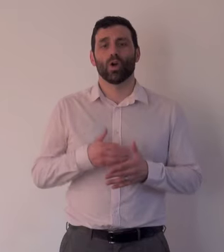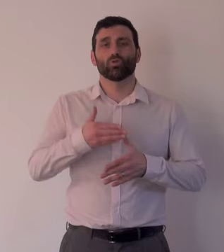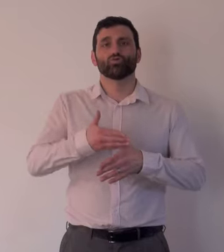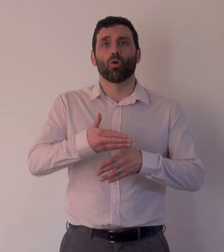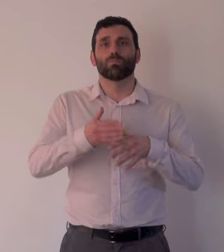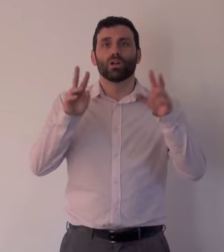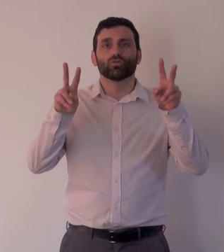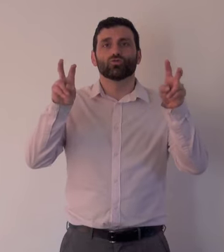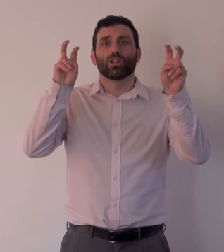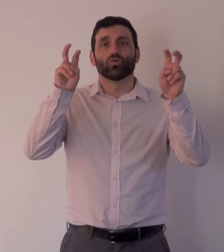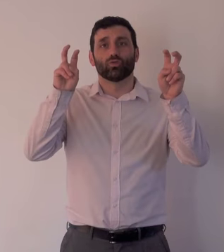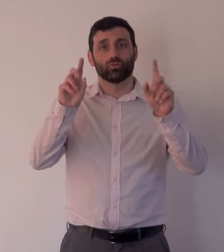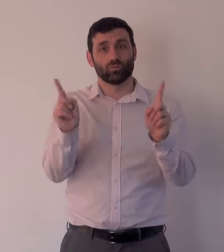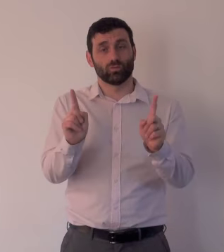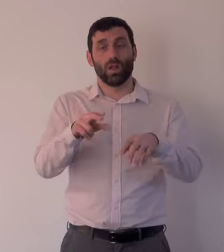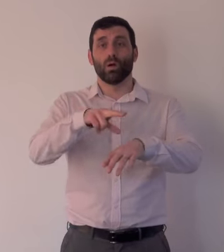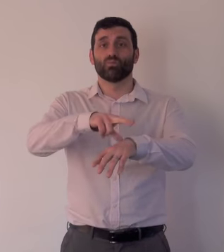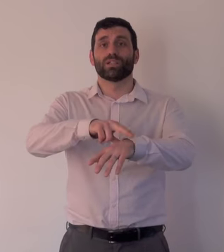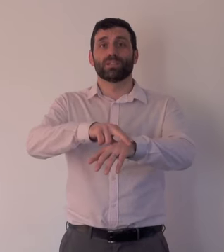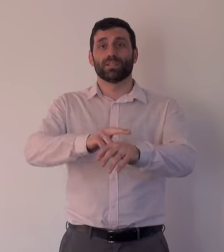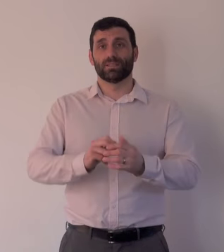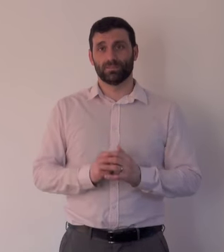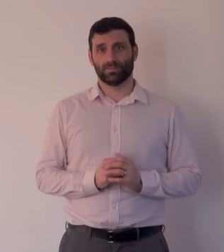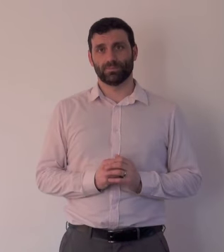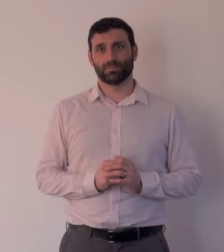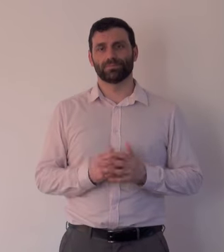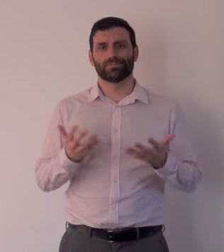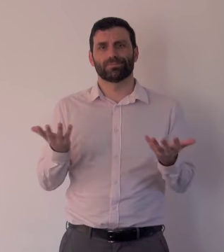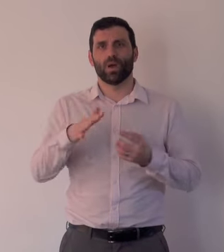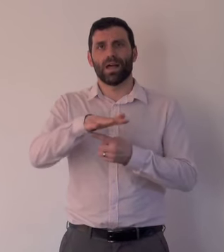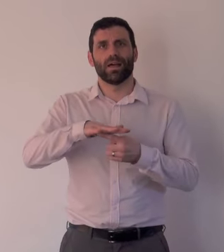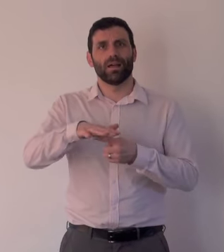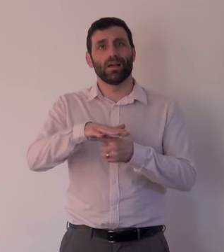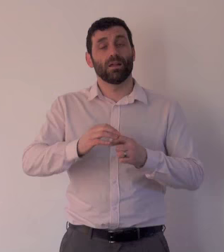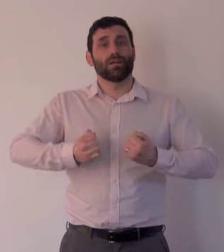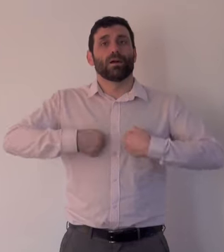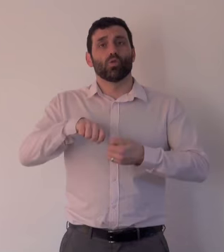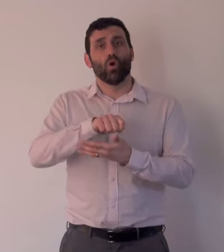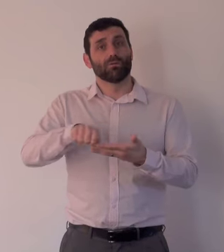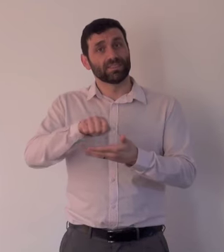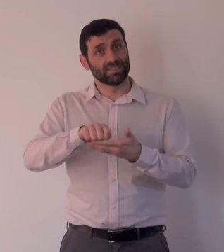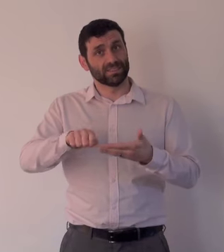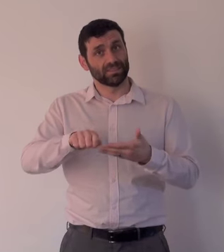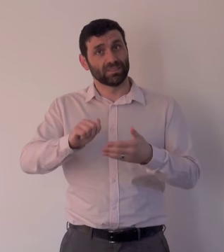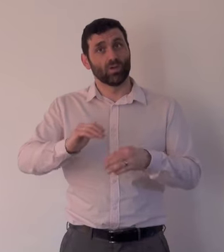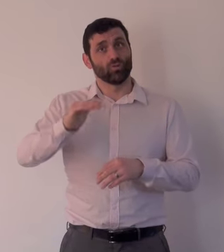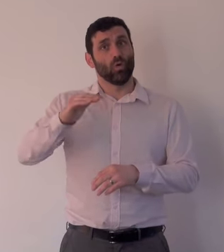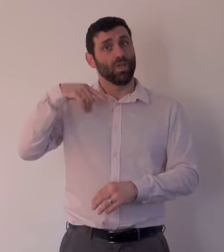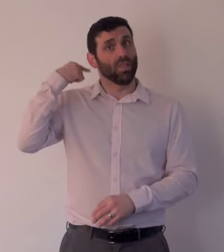The job description for apprentices. It will be based in our office in North